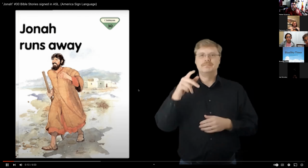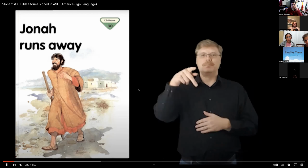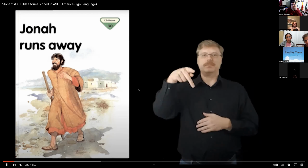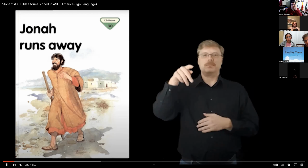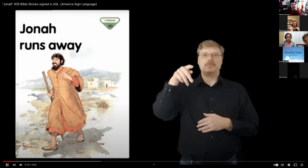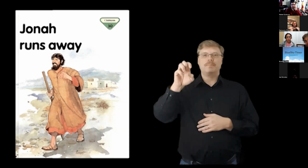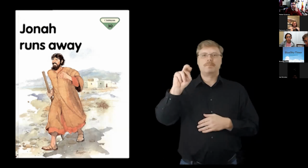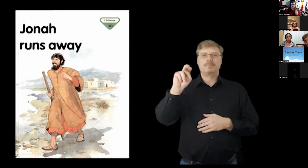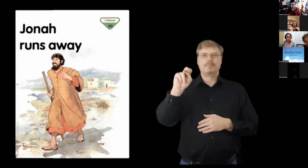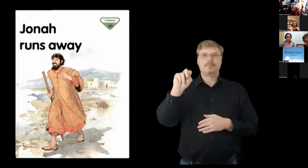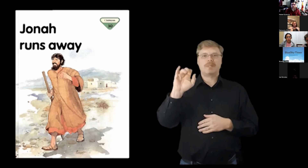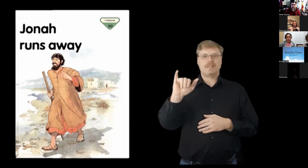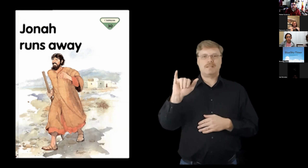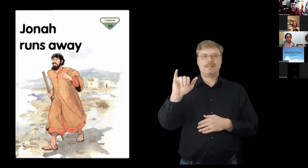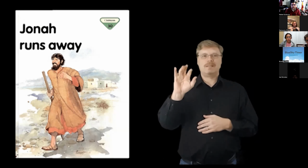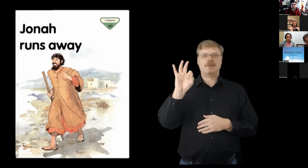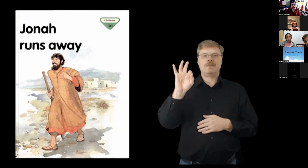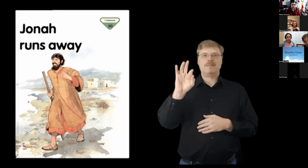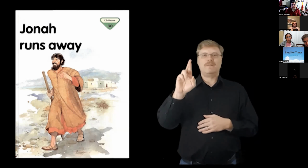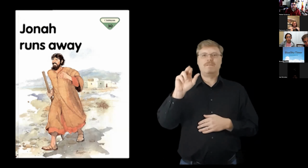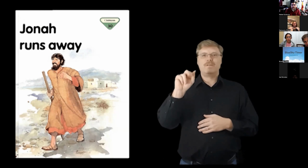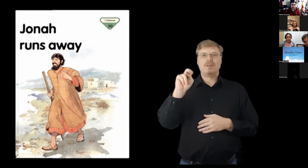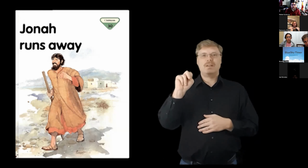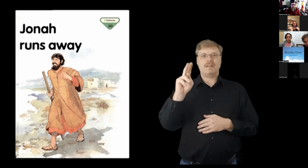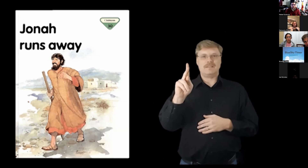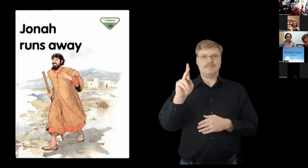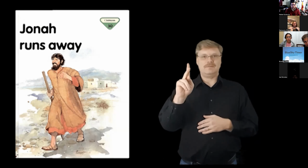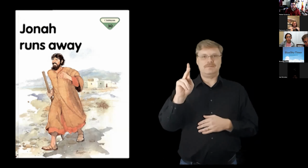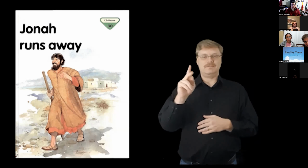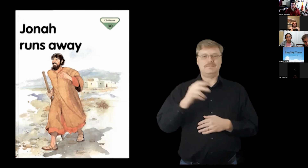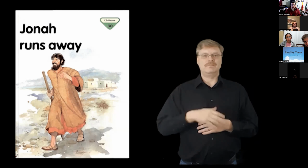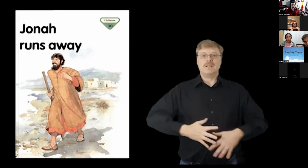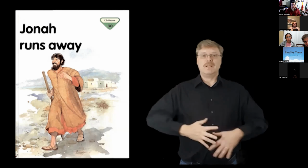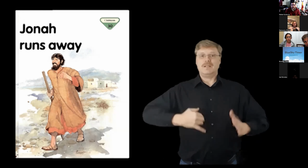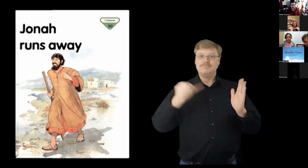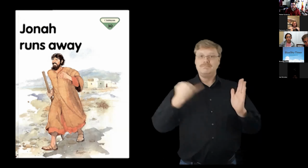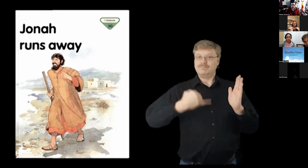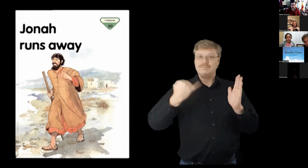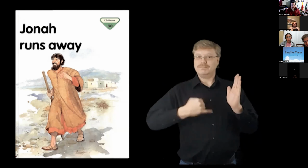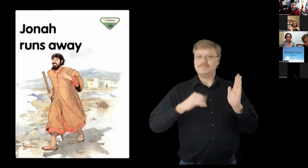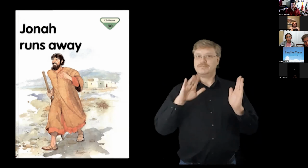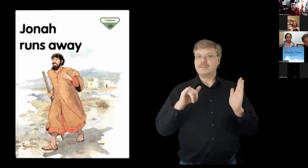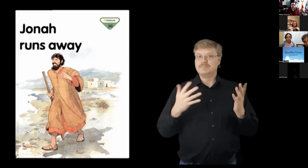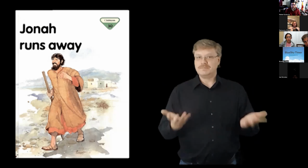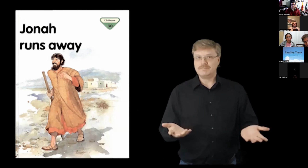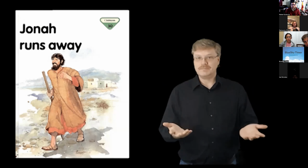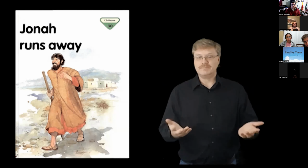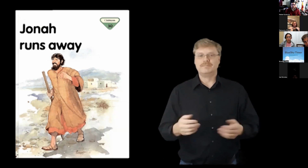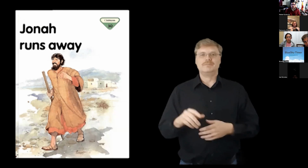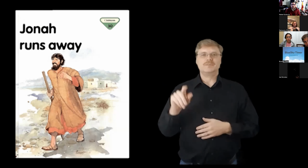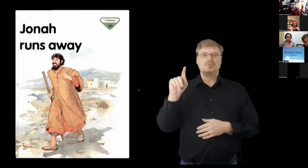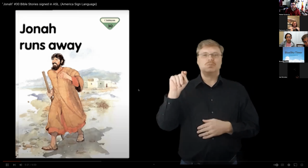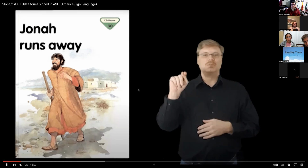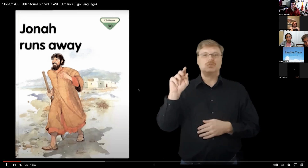And the story is written by Penny Riggs.